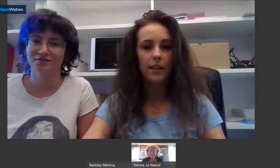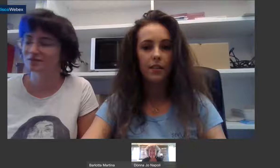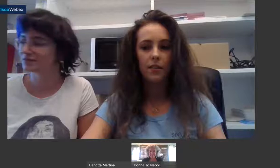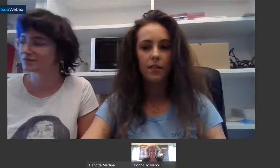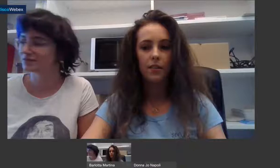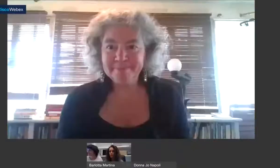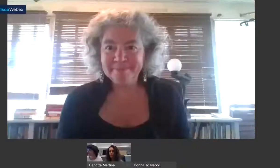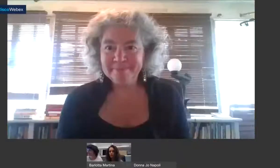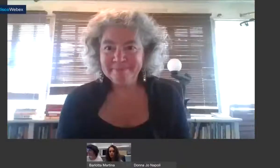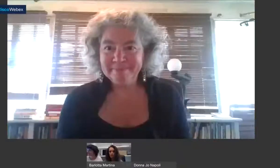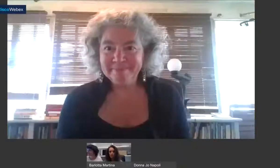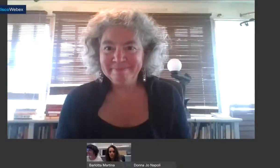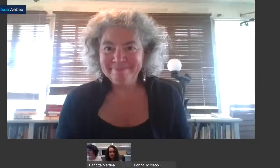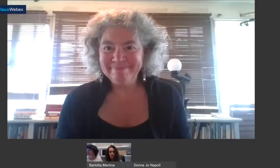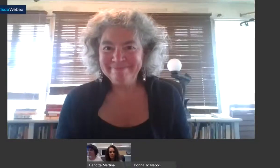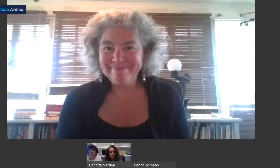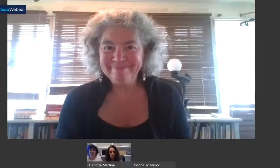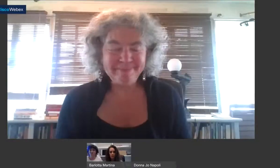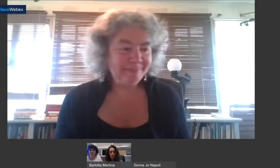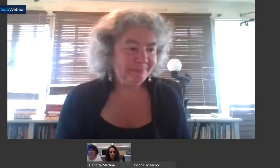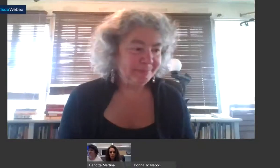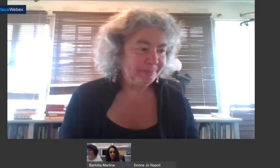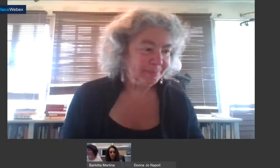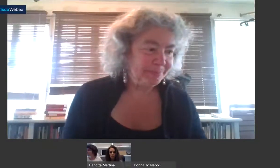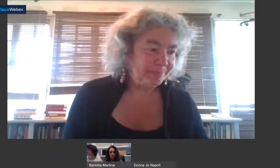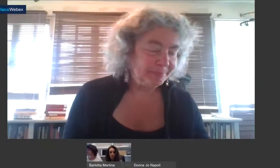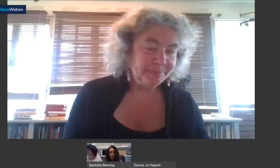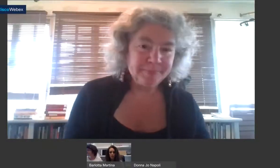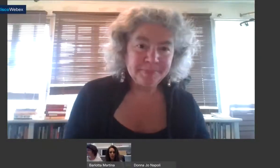there, I think. Let's see.